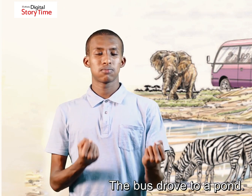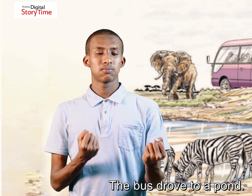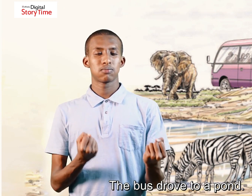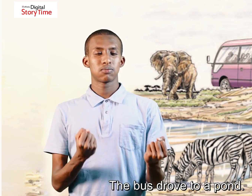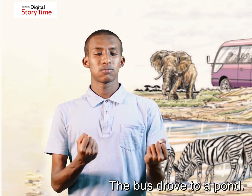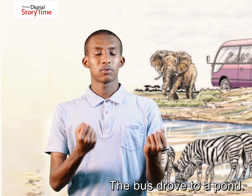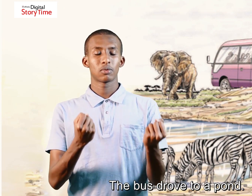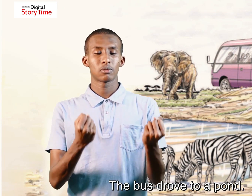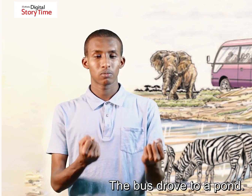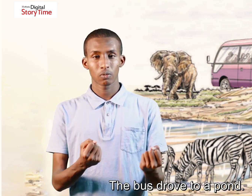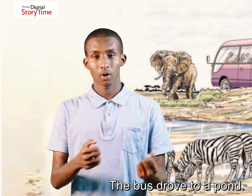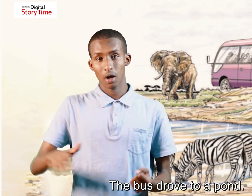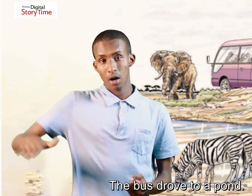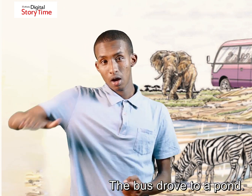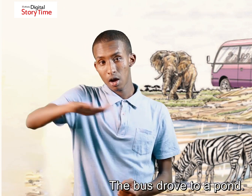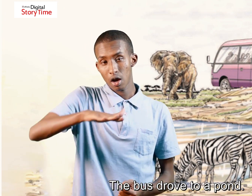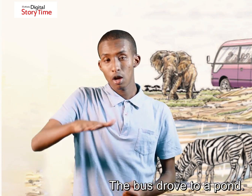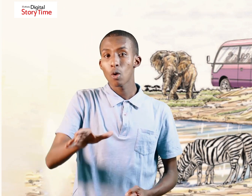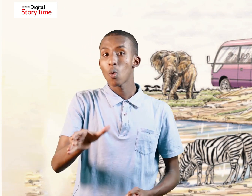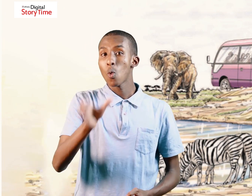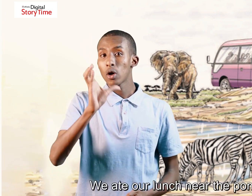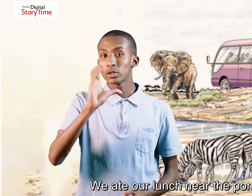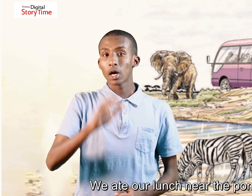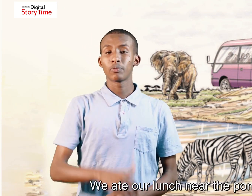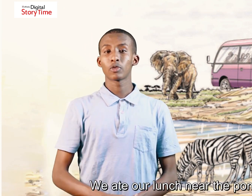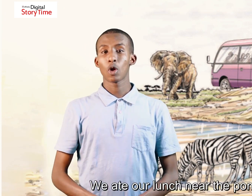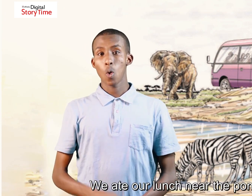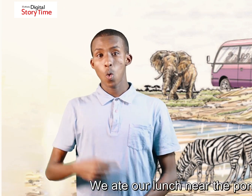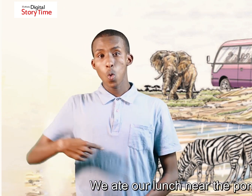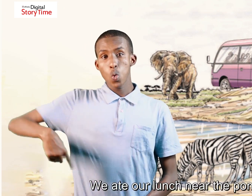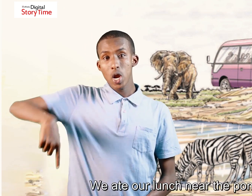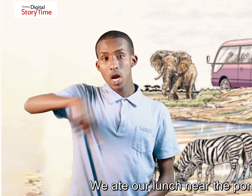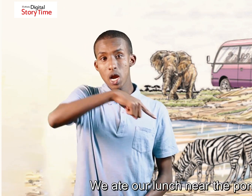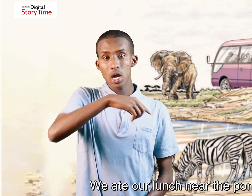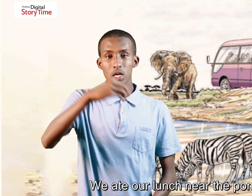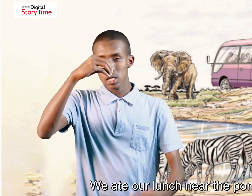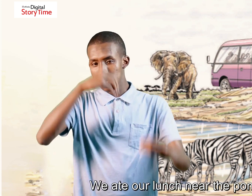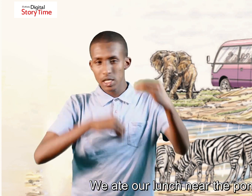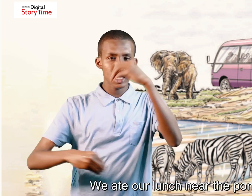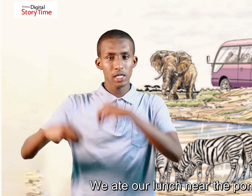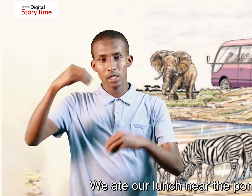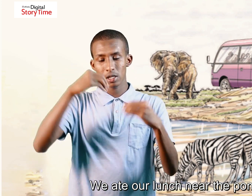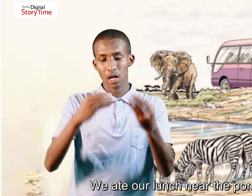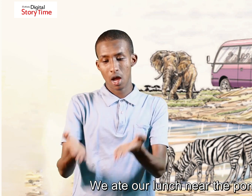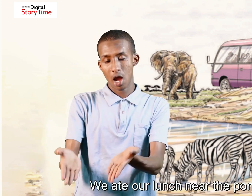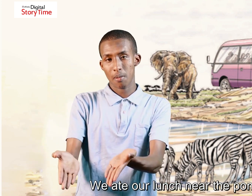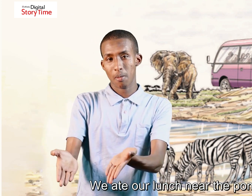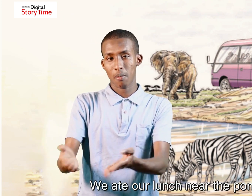The bus drove to a pond. We ate our lunch near the pond.